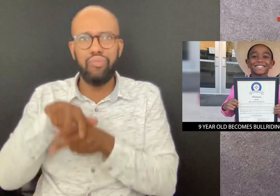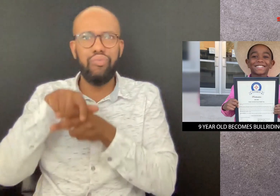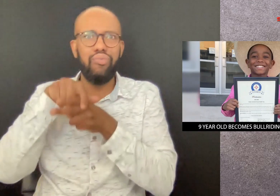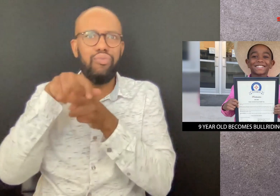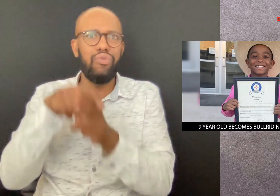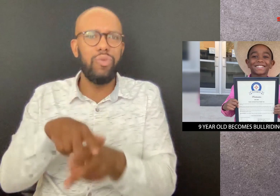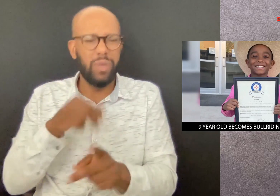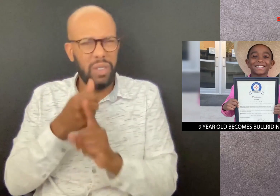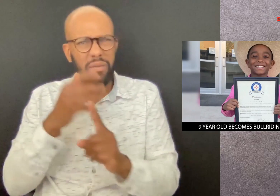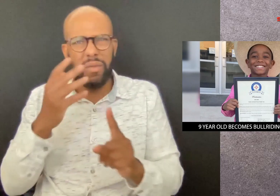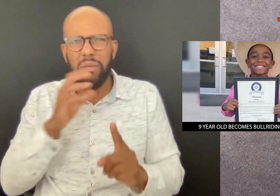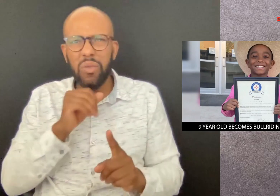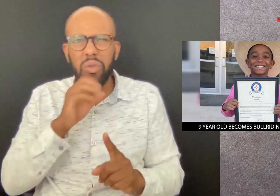and he's just nine years old